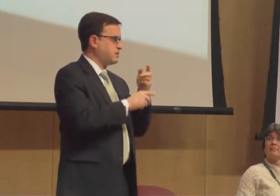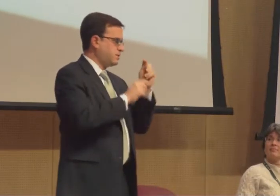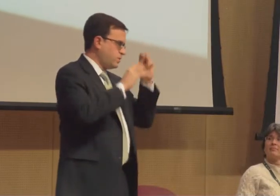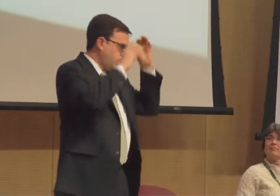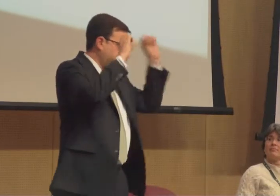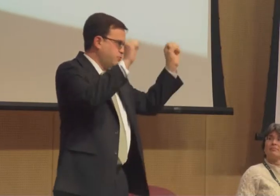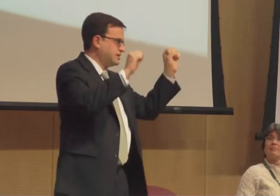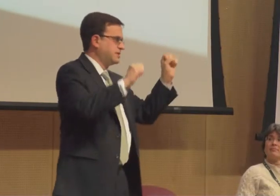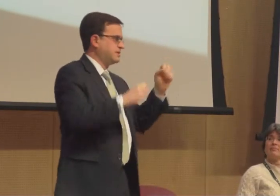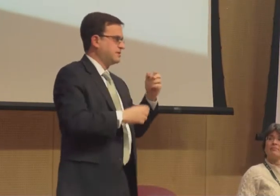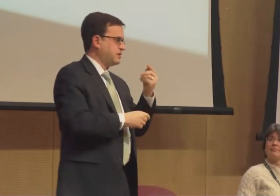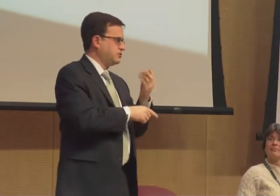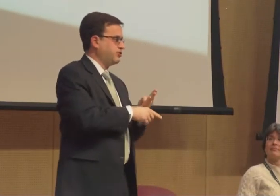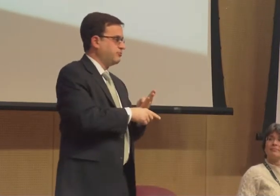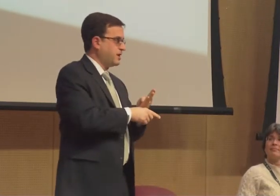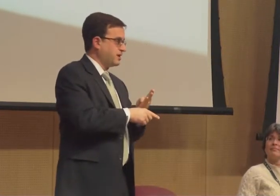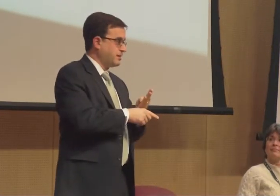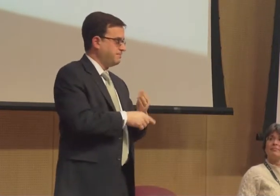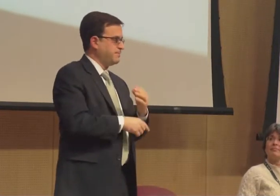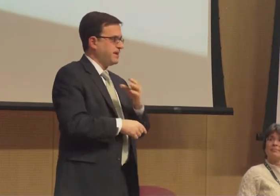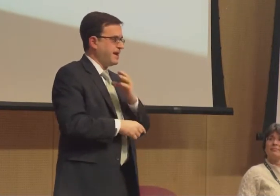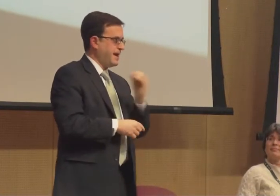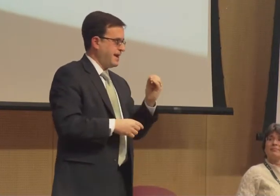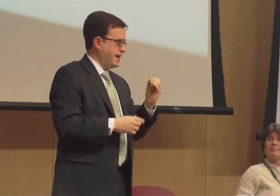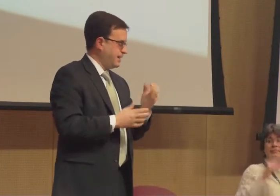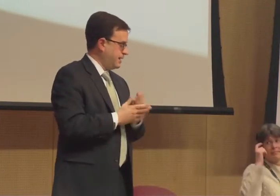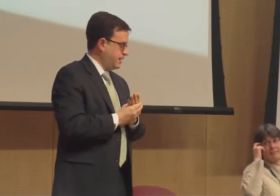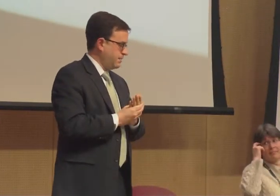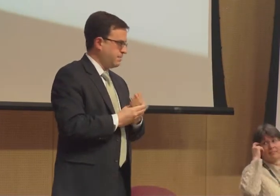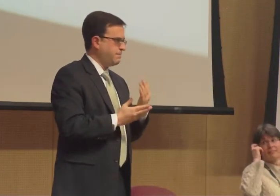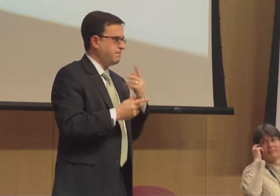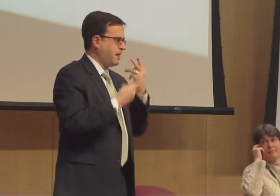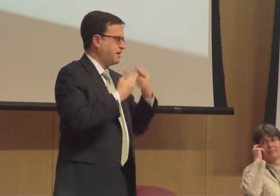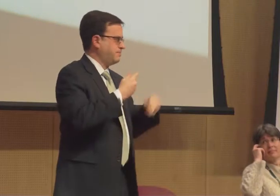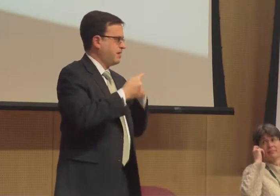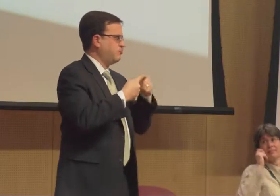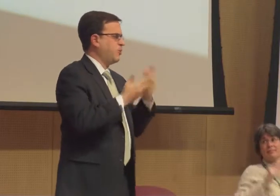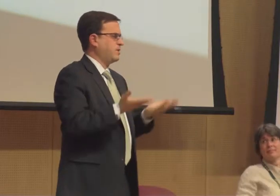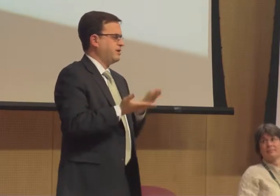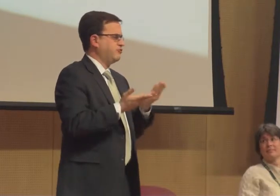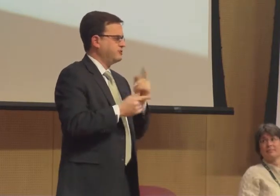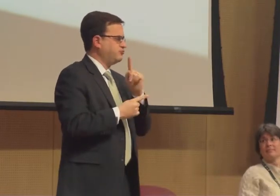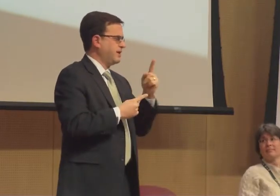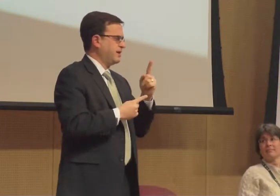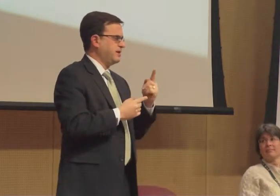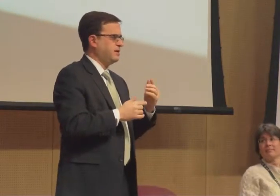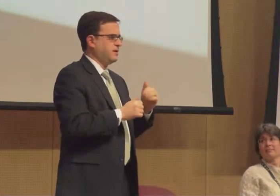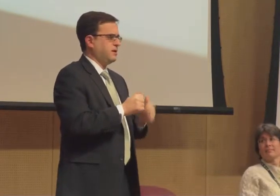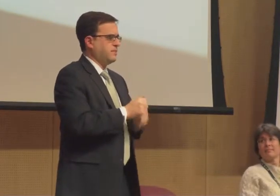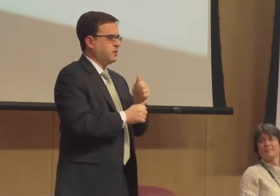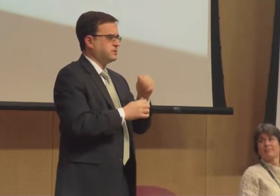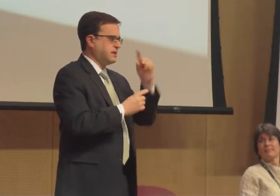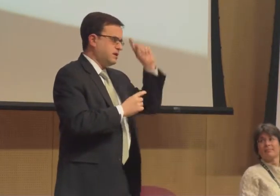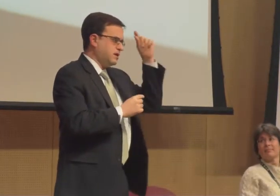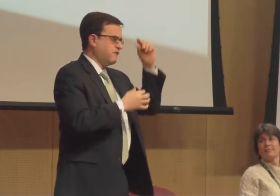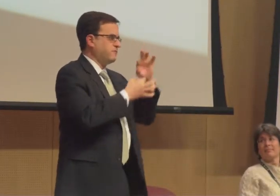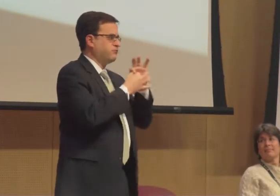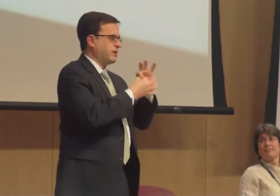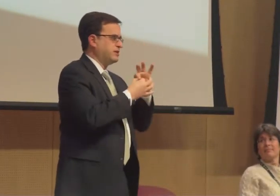to President Joseph. And my role is really mostly government